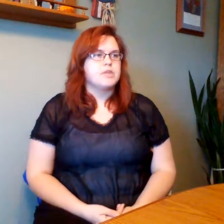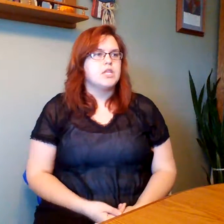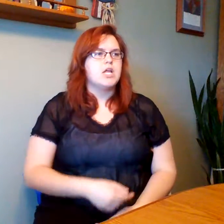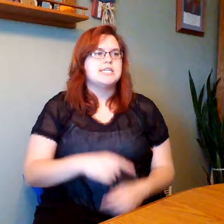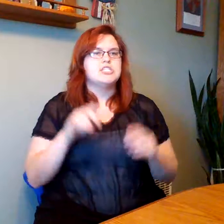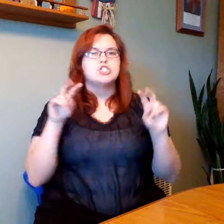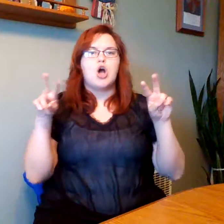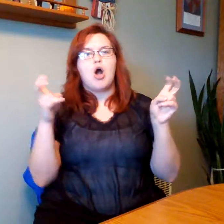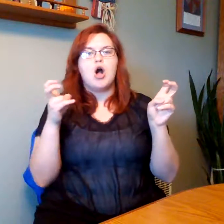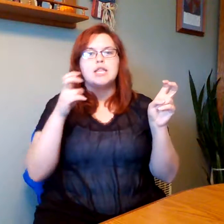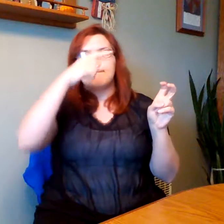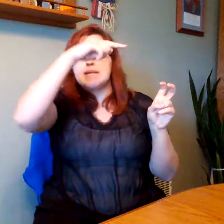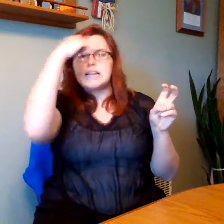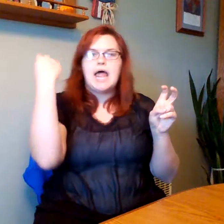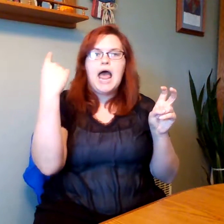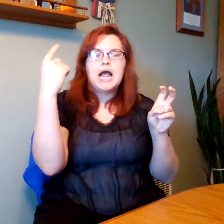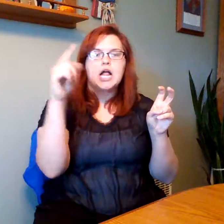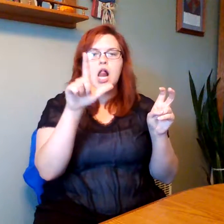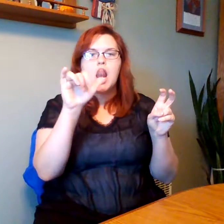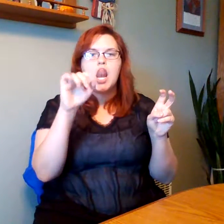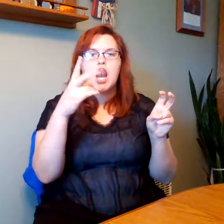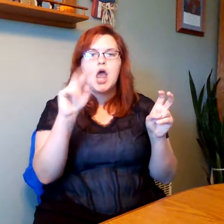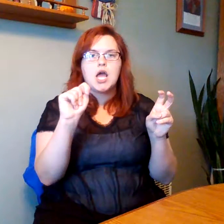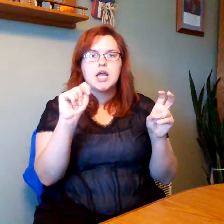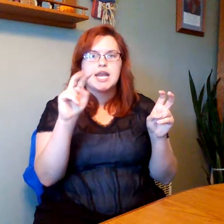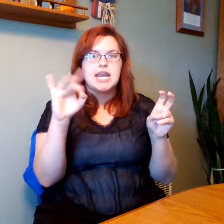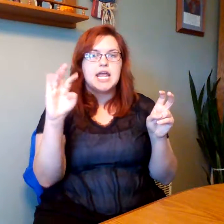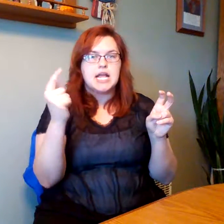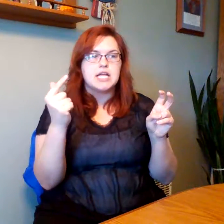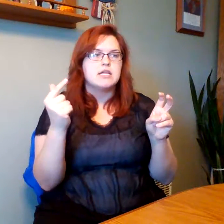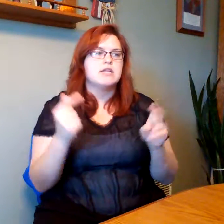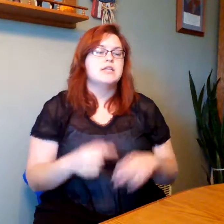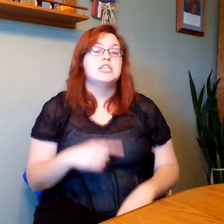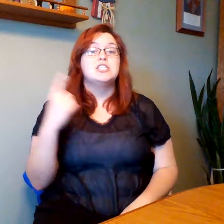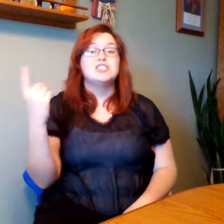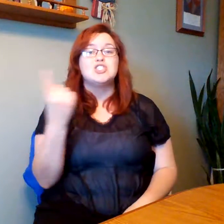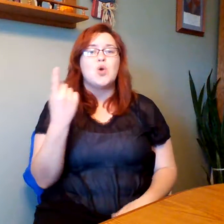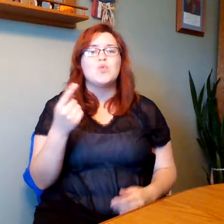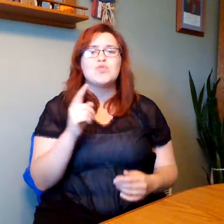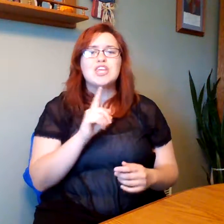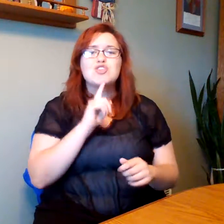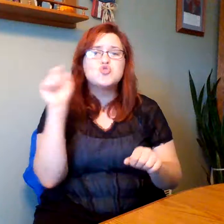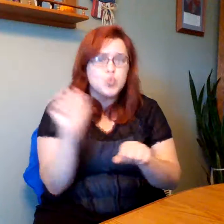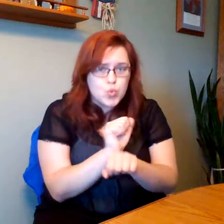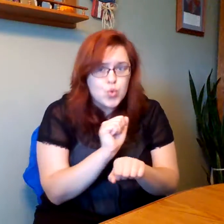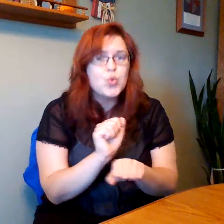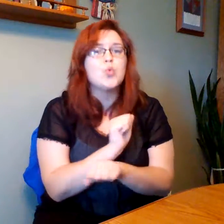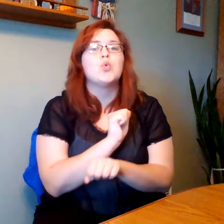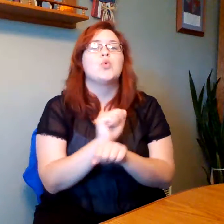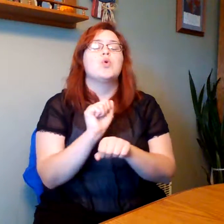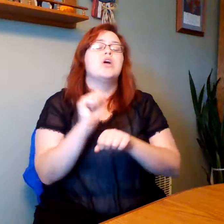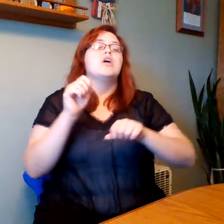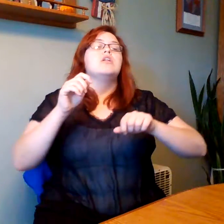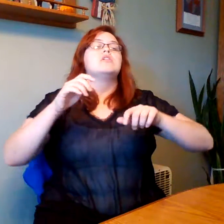notes. This is the only authorized note-taking service on campus. This course, being one of the larger courses on